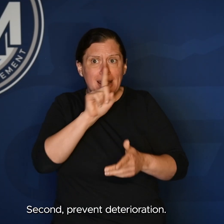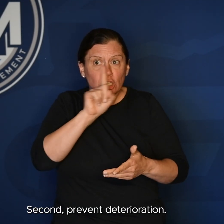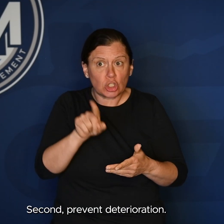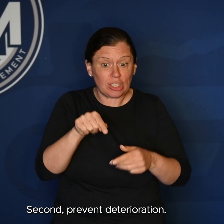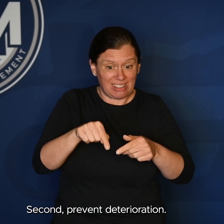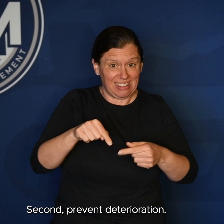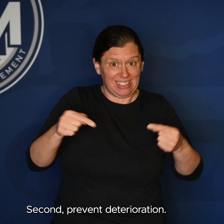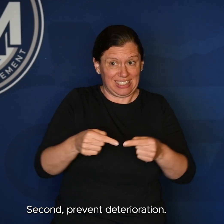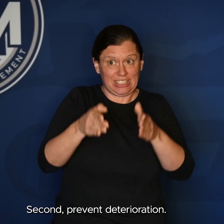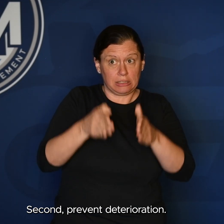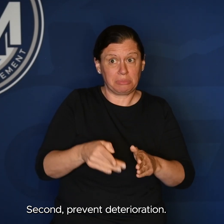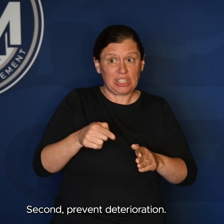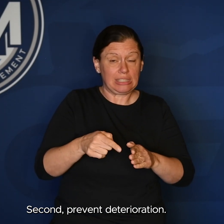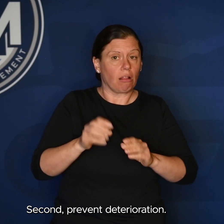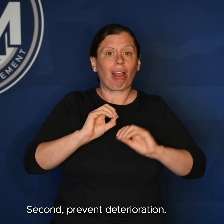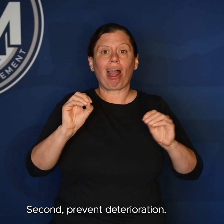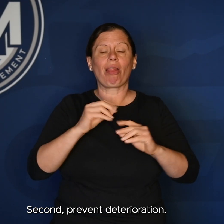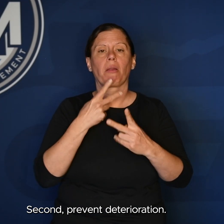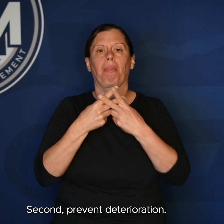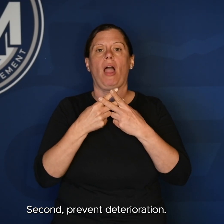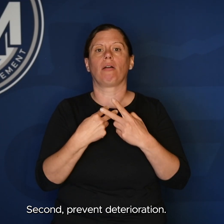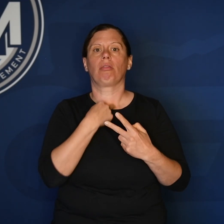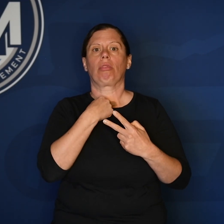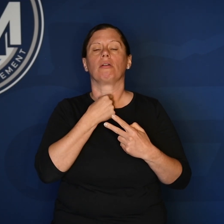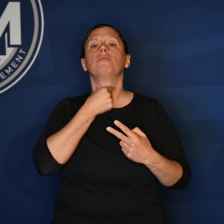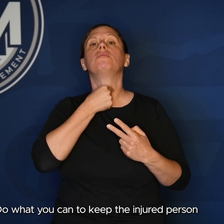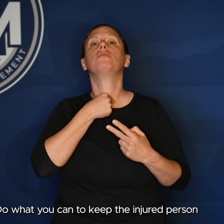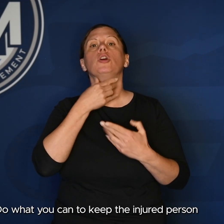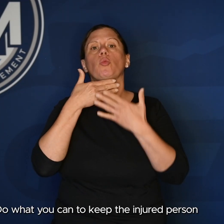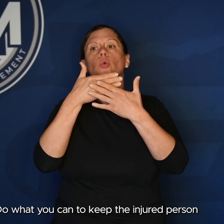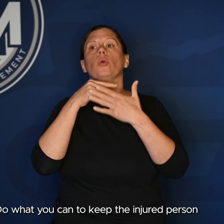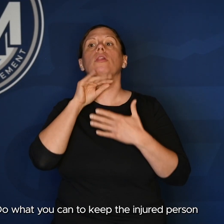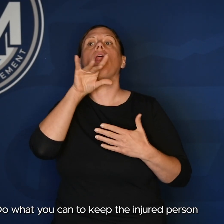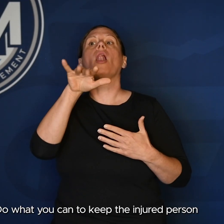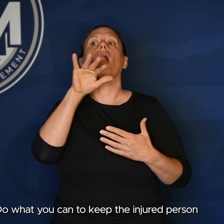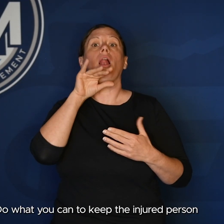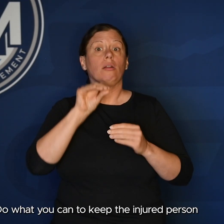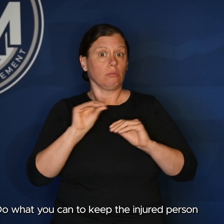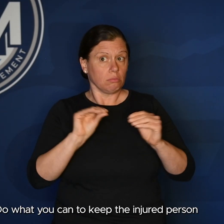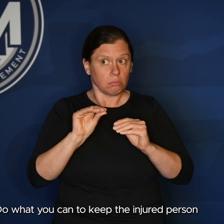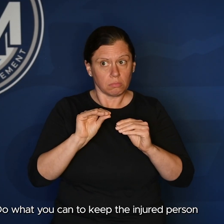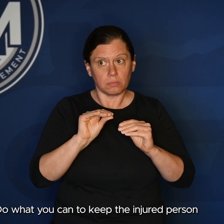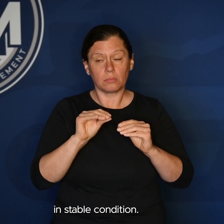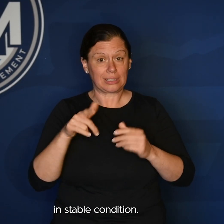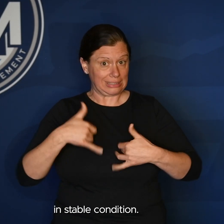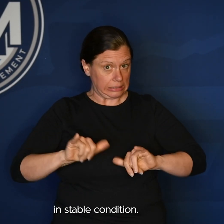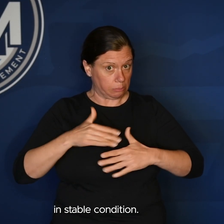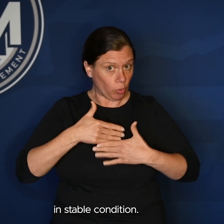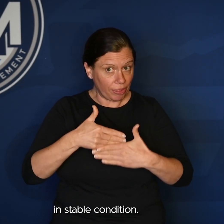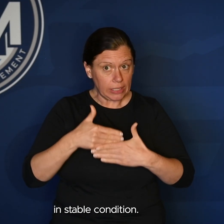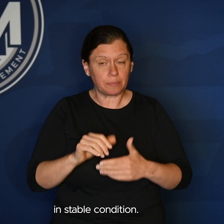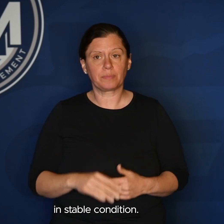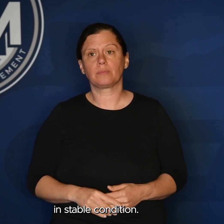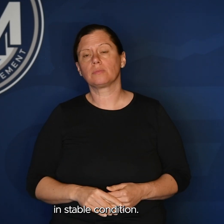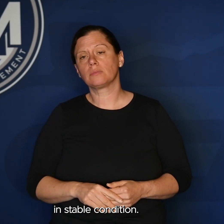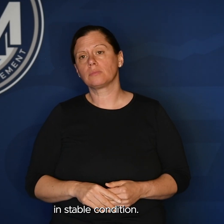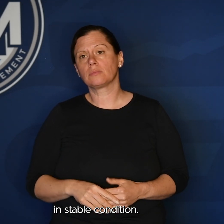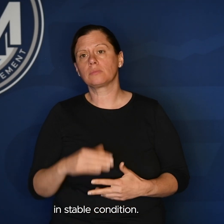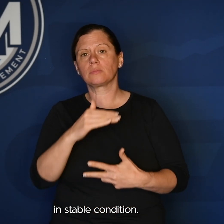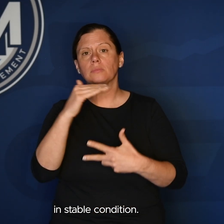Second, prevent deterioration. Do what you can to keep the injured person in stable condition.